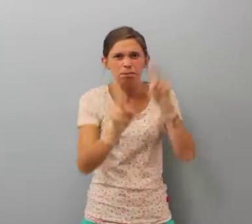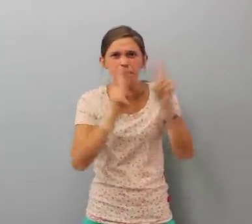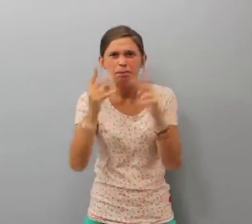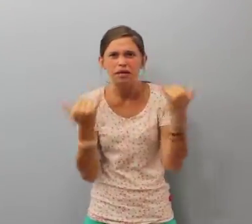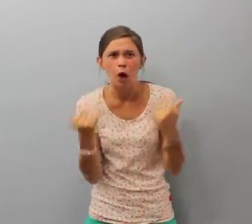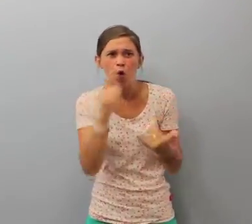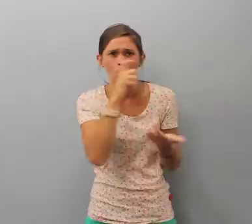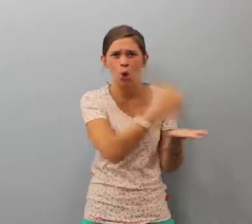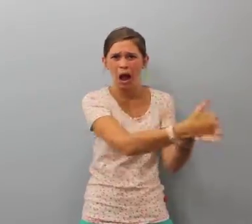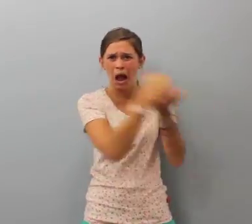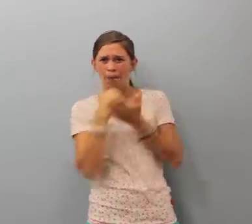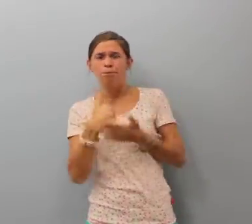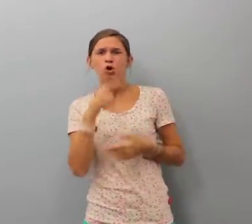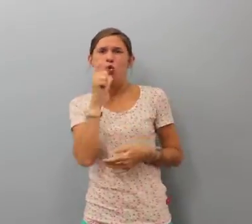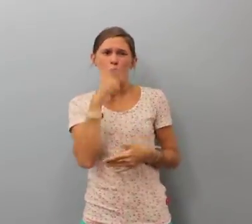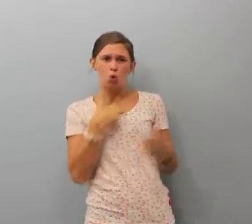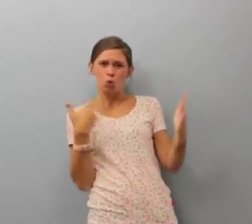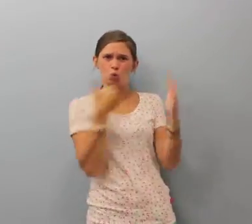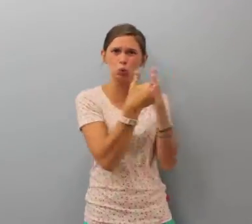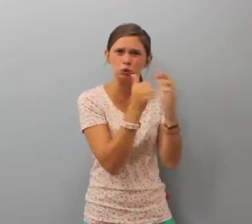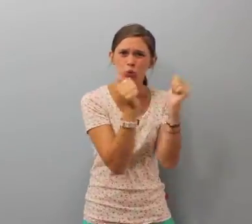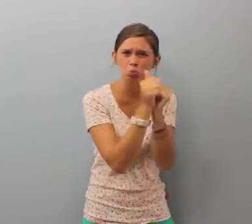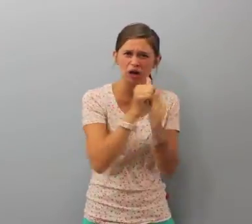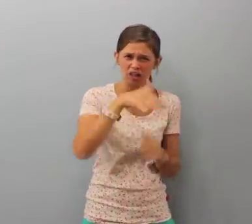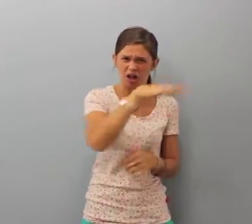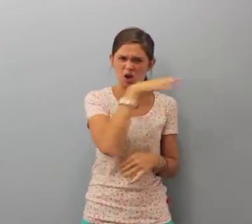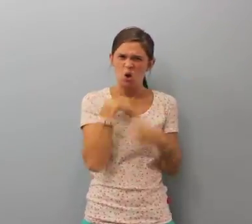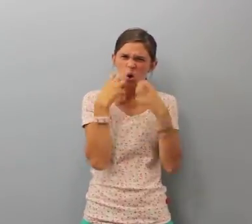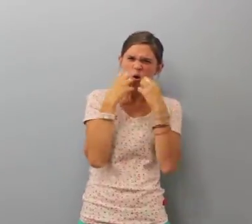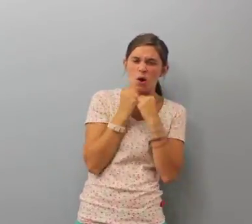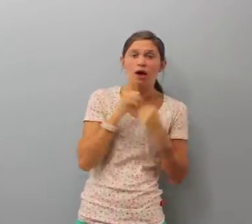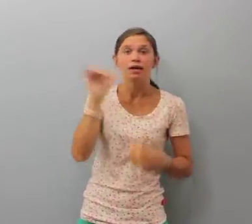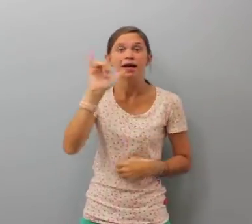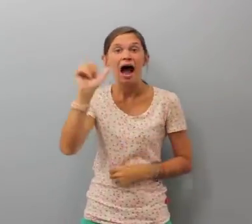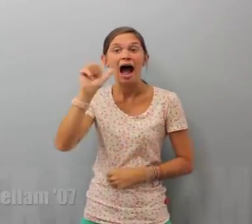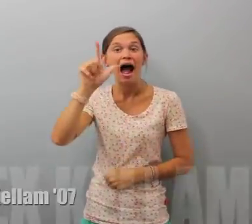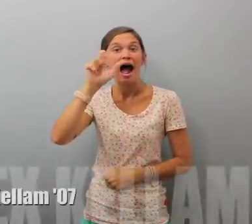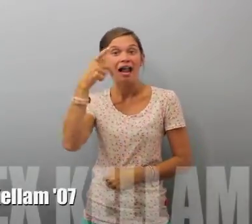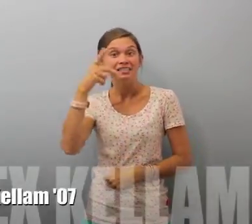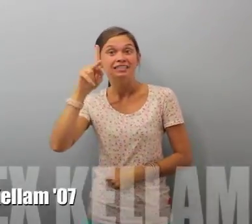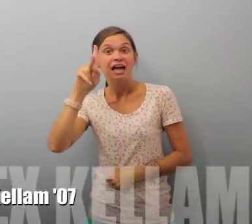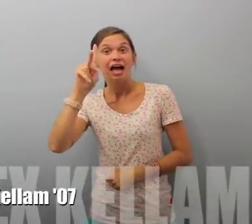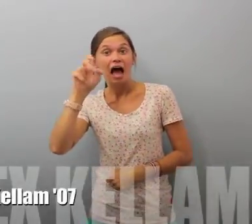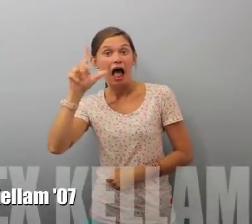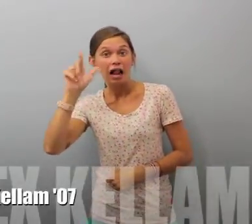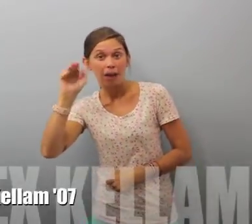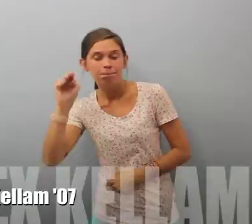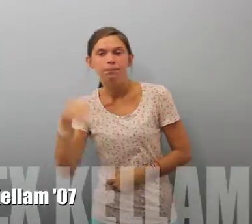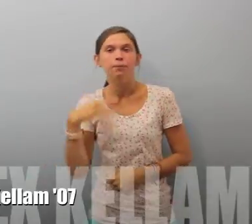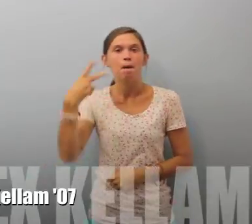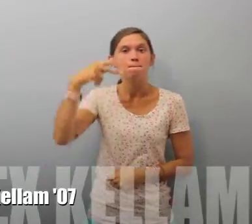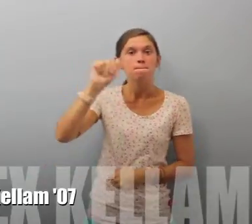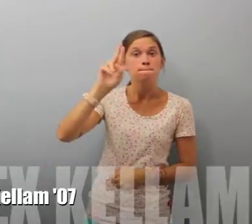And after he graduated, he realized how close all these people here at the Learning Center